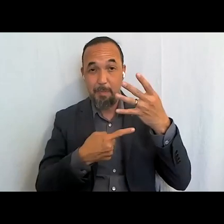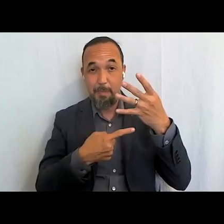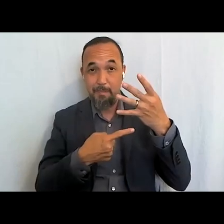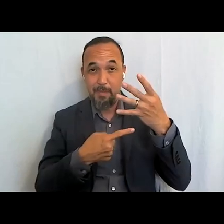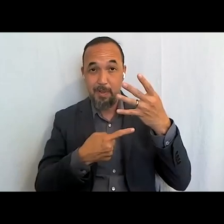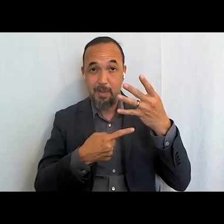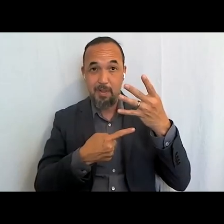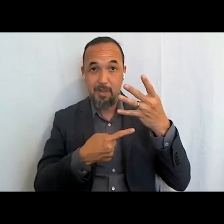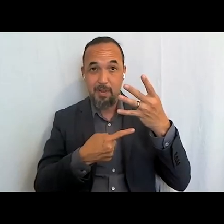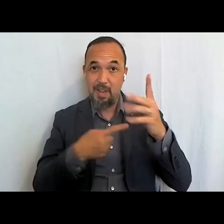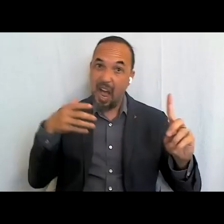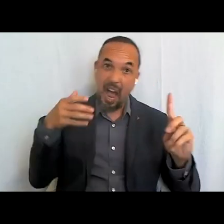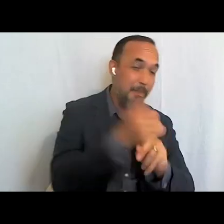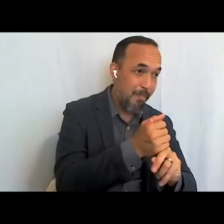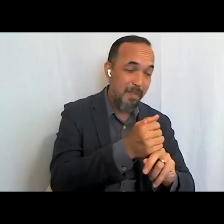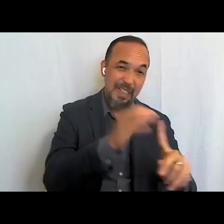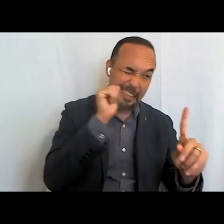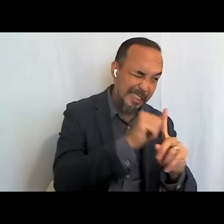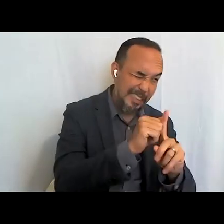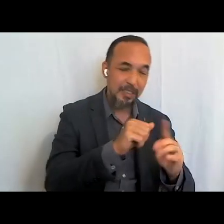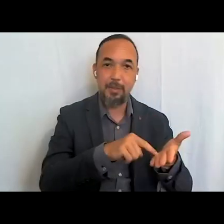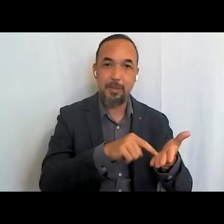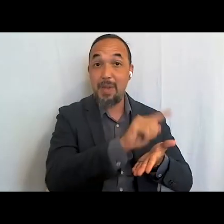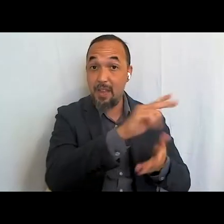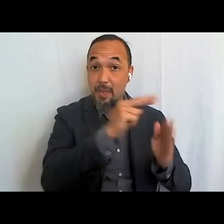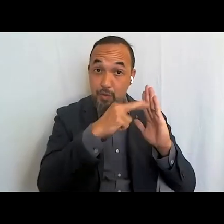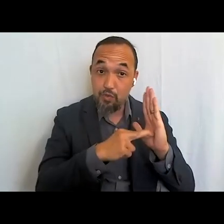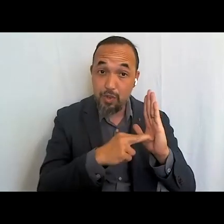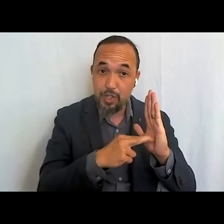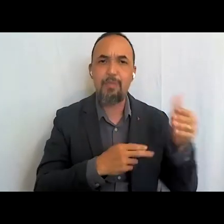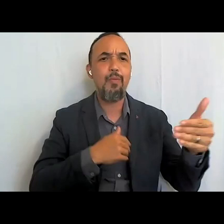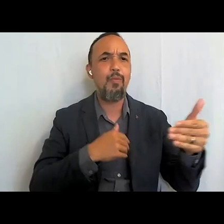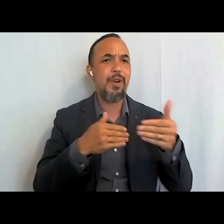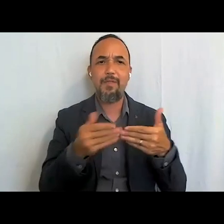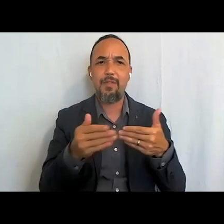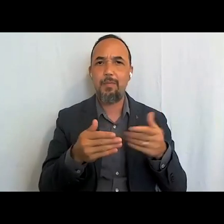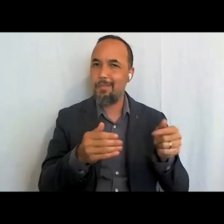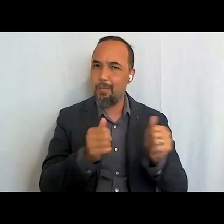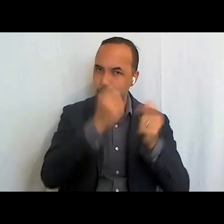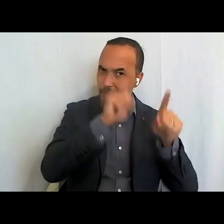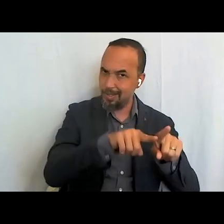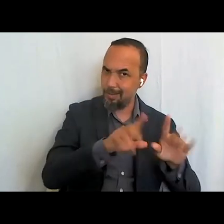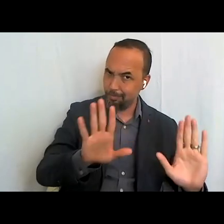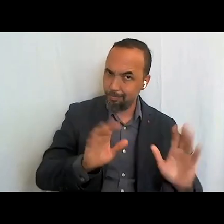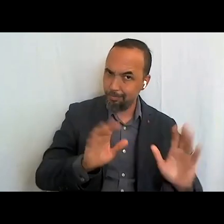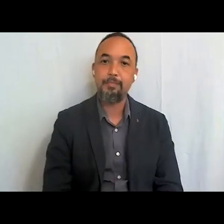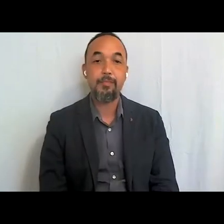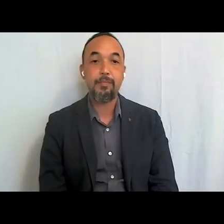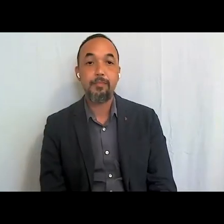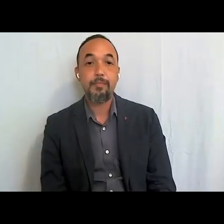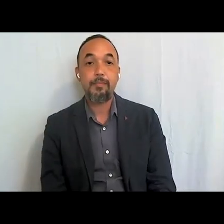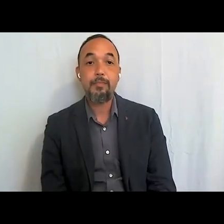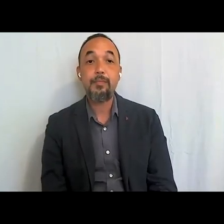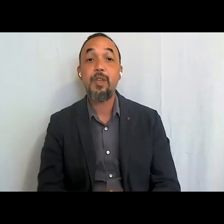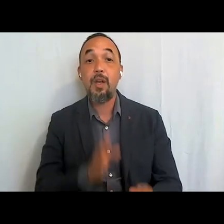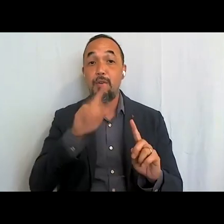for them. You make it happen with consent, obviously. And then we went over the archetypes, which